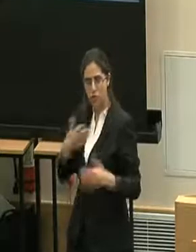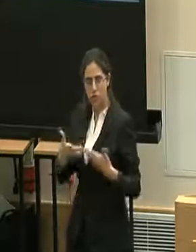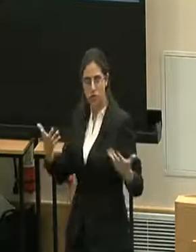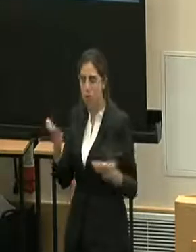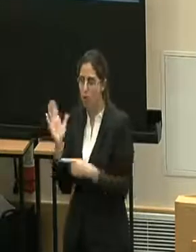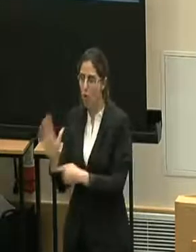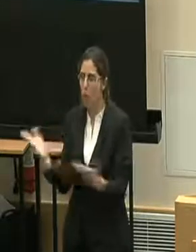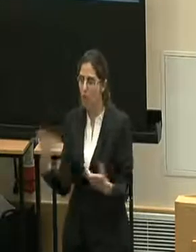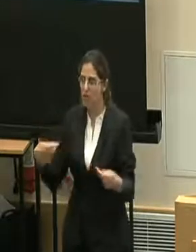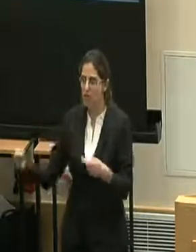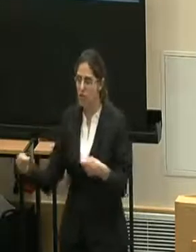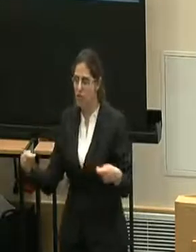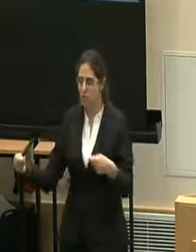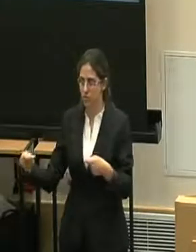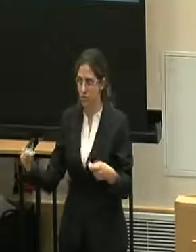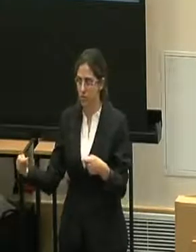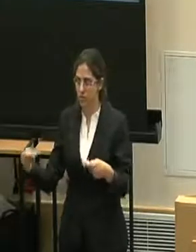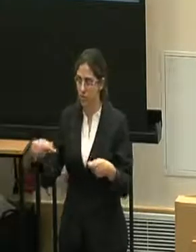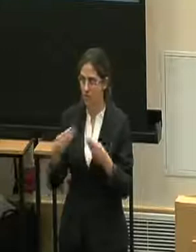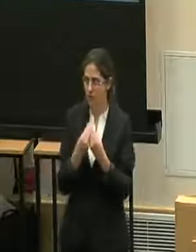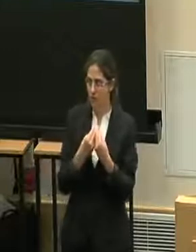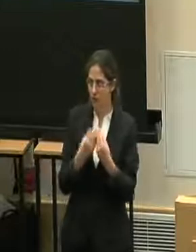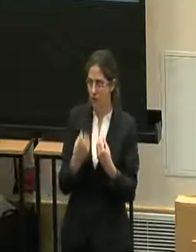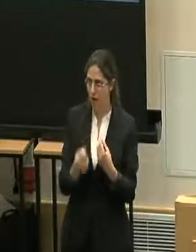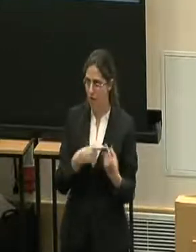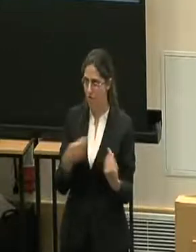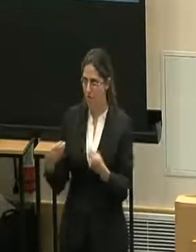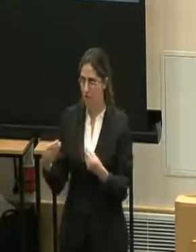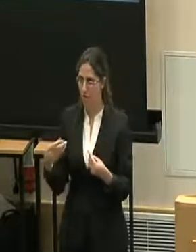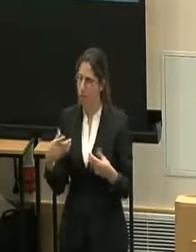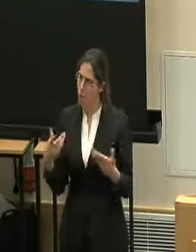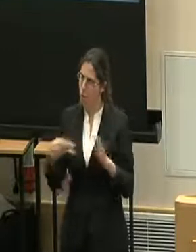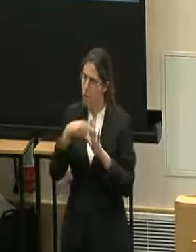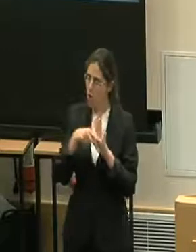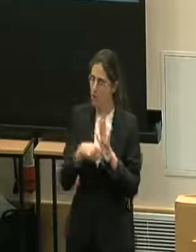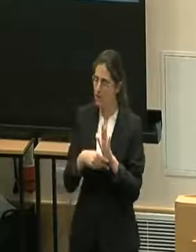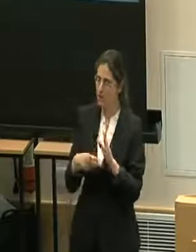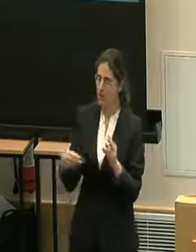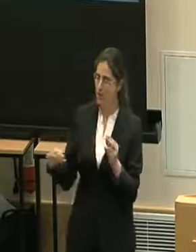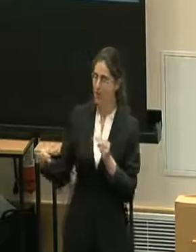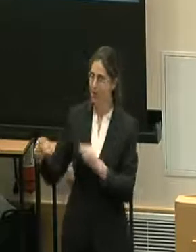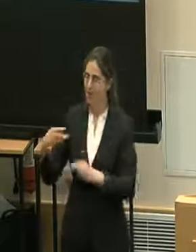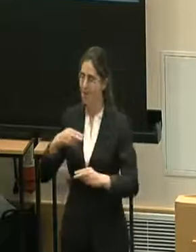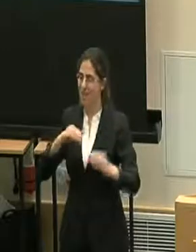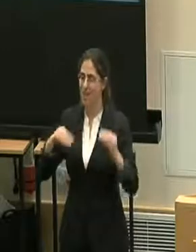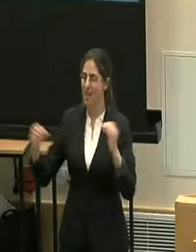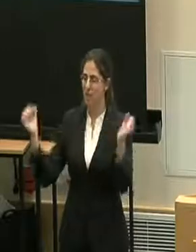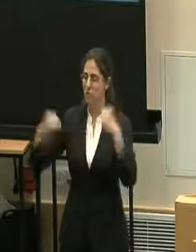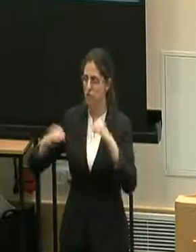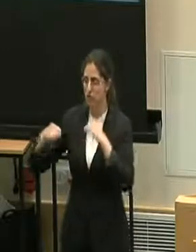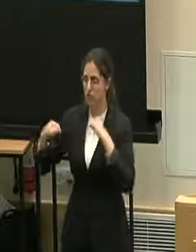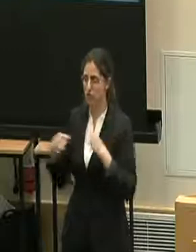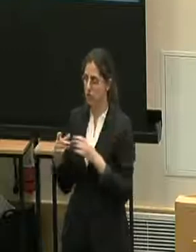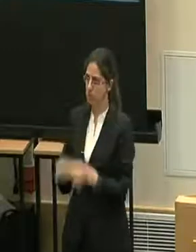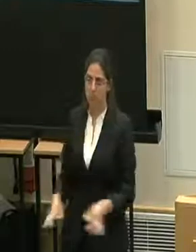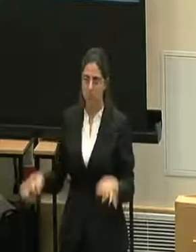it is that normative negotiation is essential. What is brilliant about